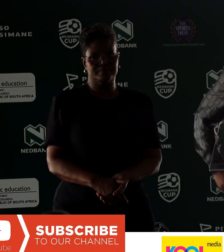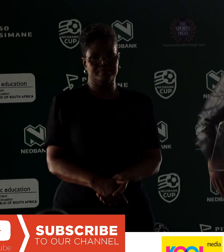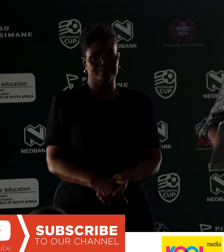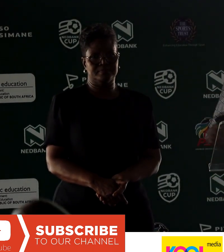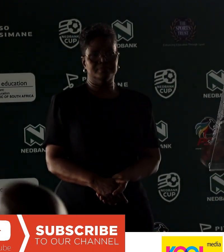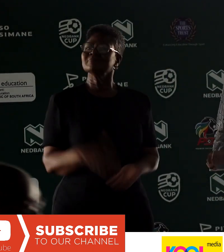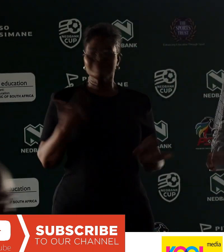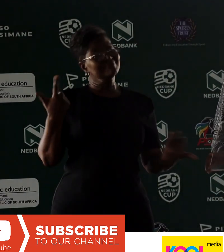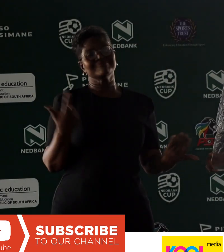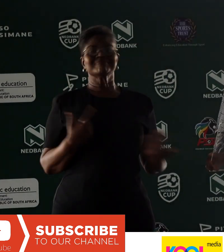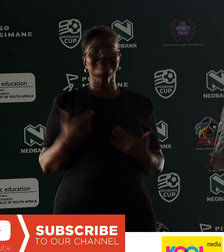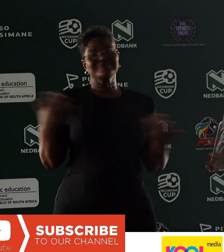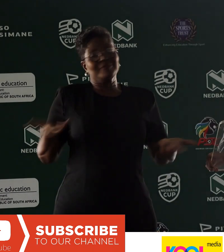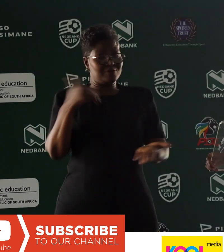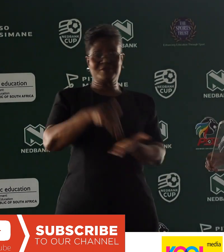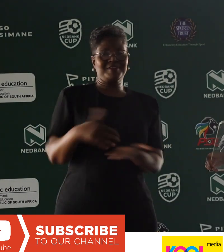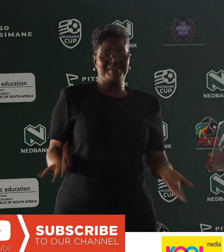Because as you know, I just arrived.